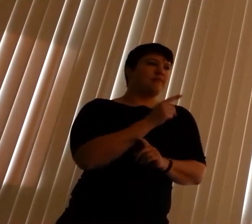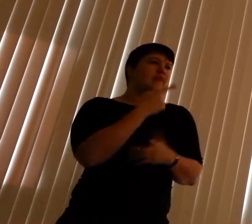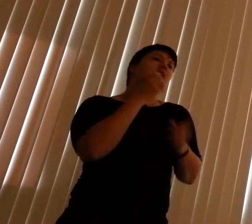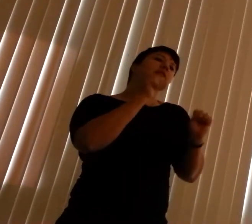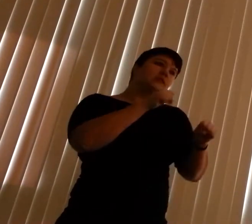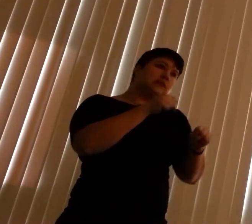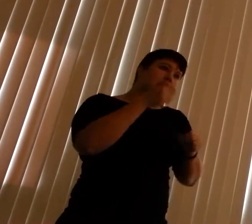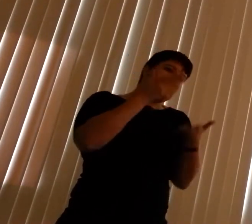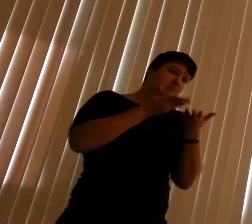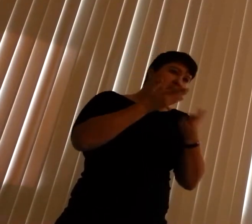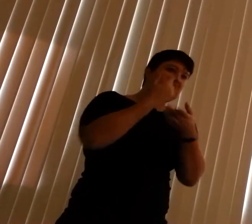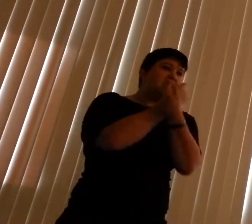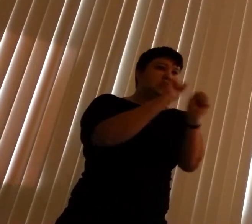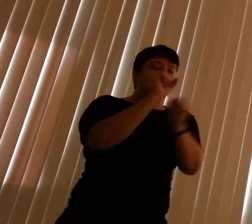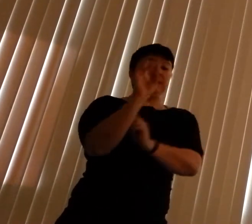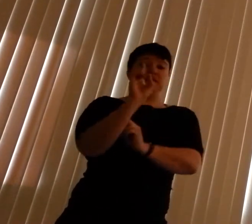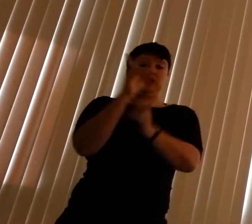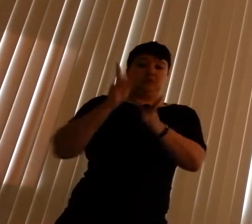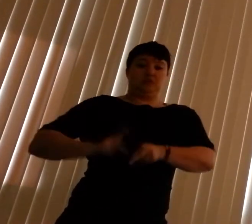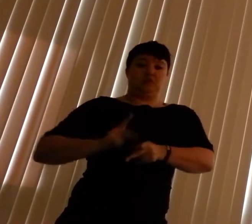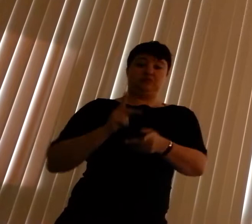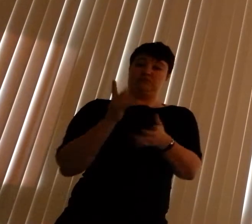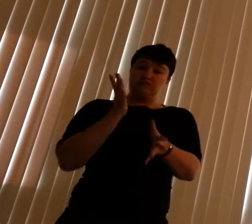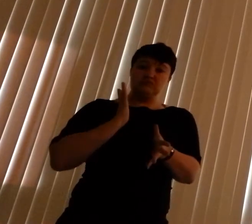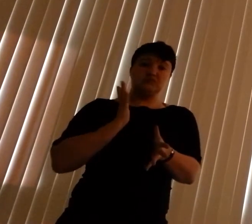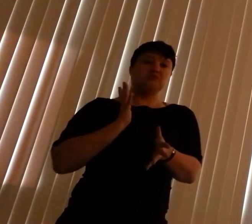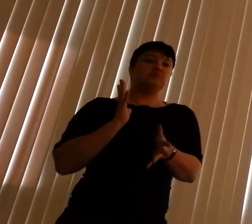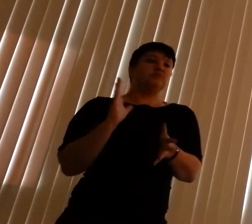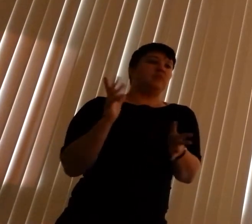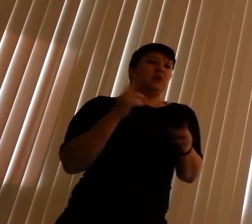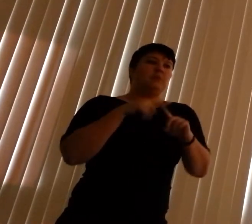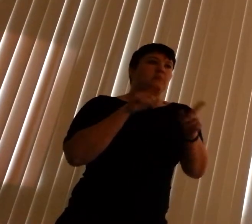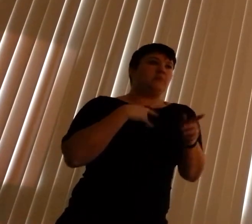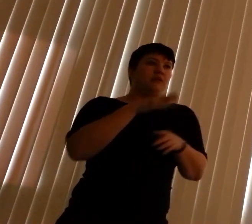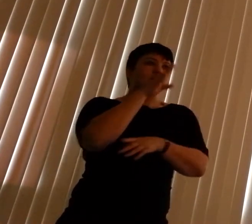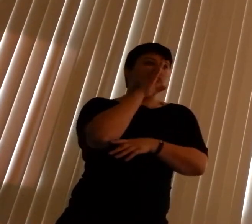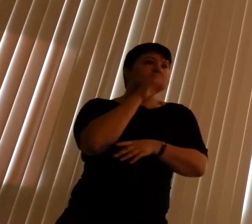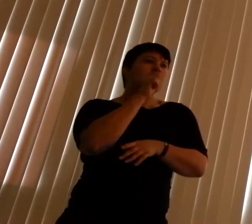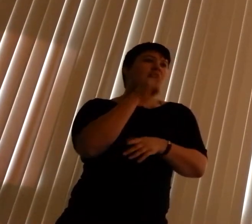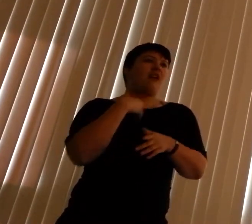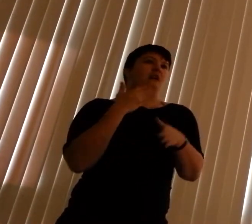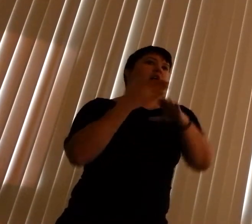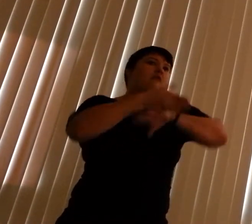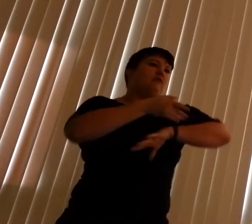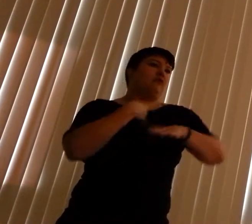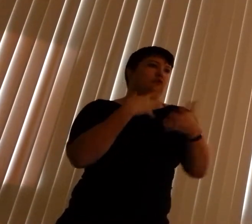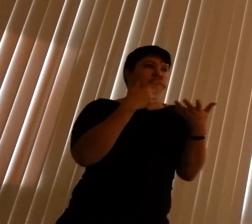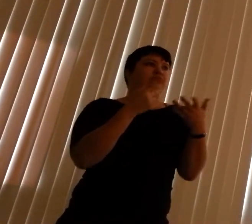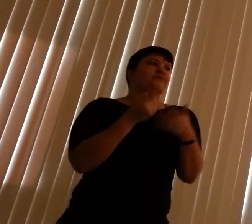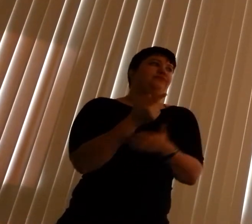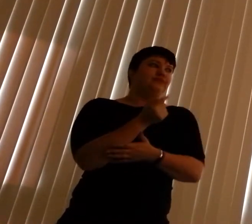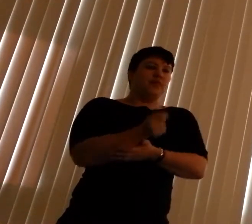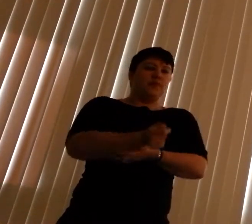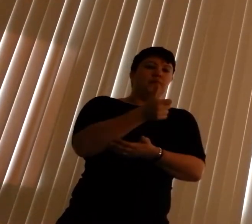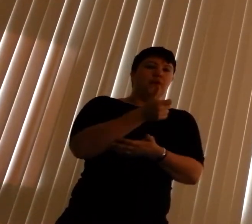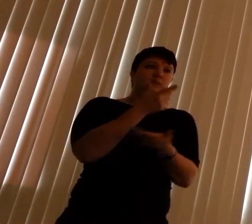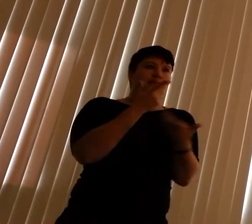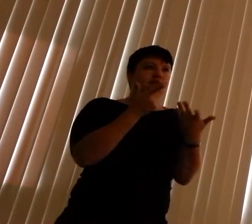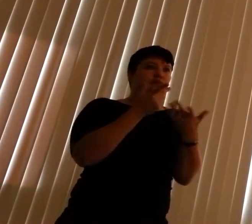away. By straight away, I mean not after some randomizing process, a coin flip, or something like that.